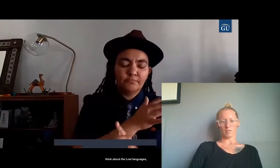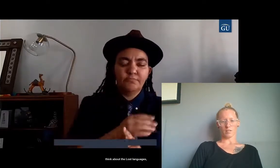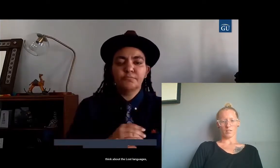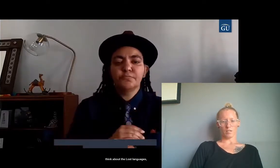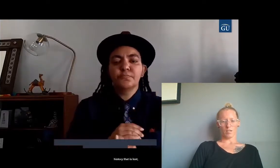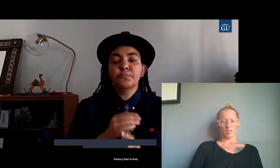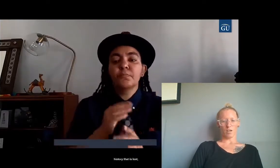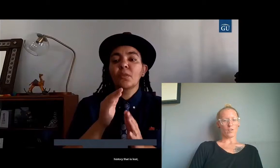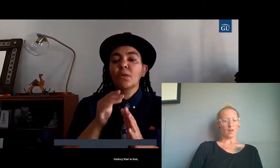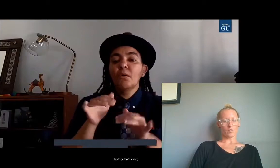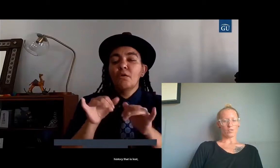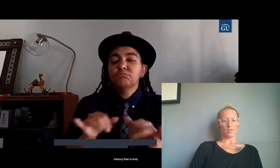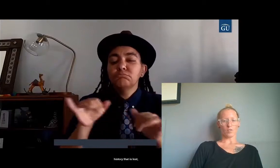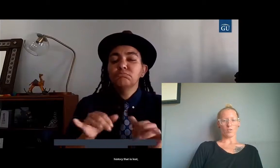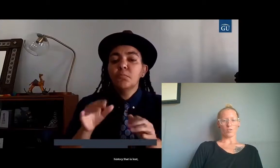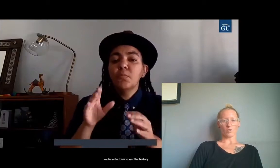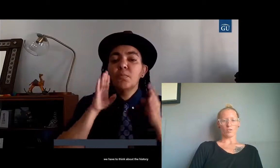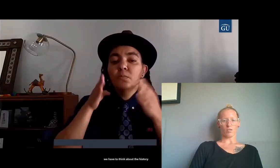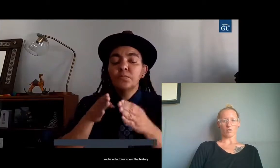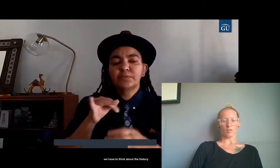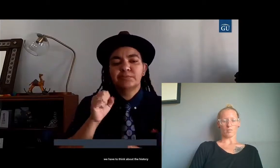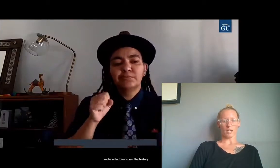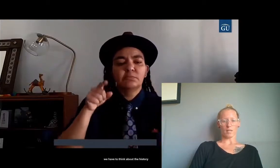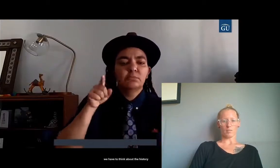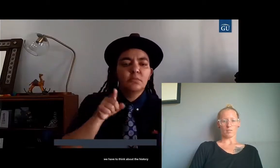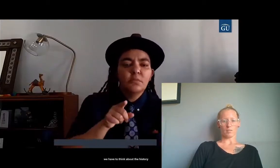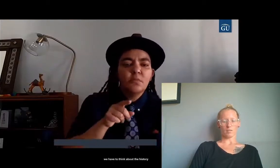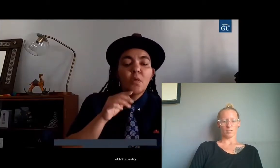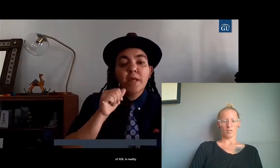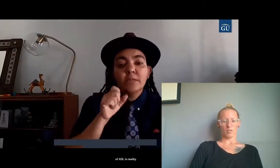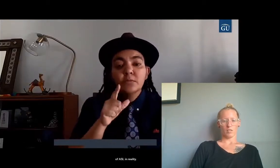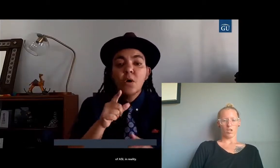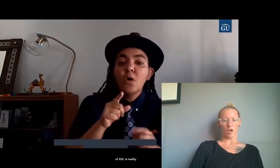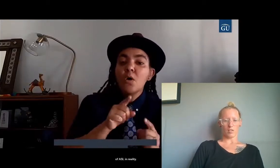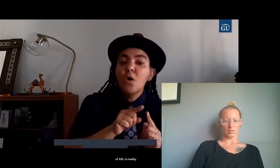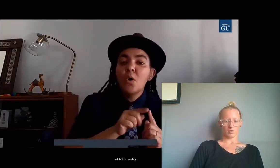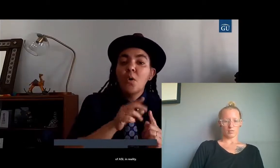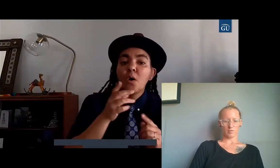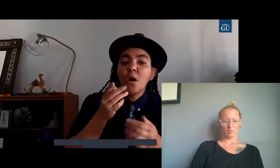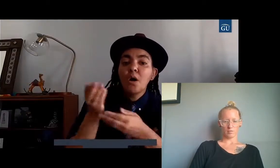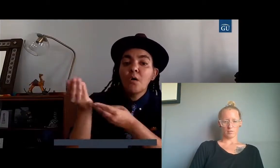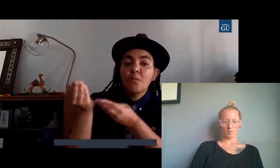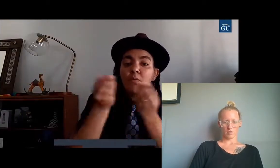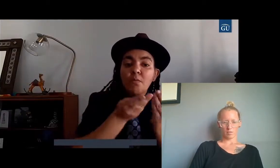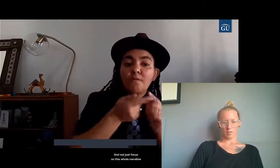and the values of deaf culture are sometimes lost.